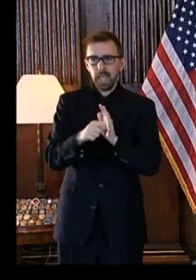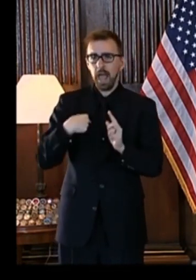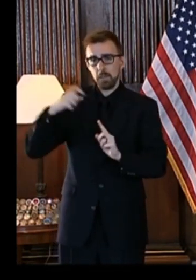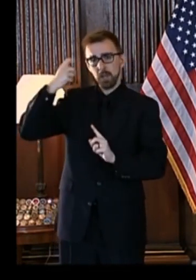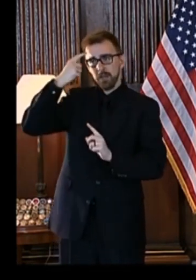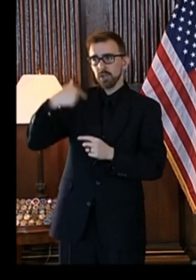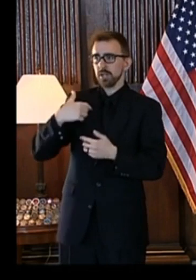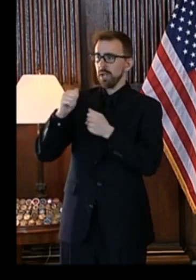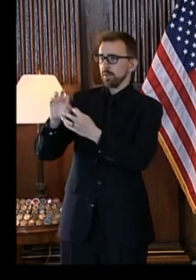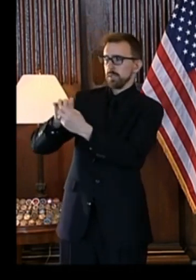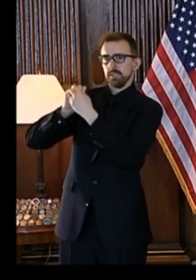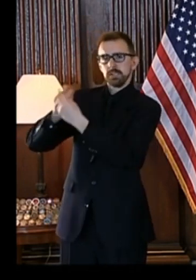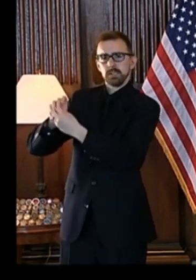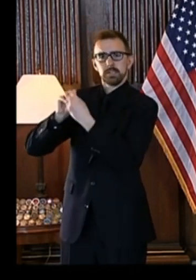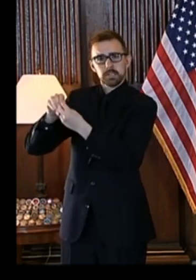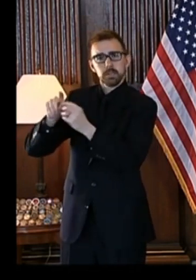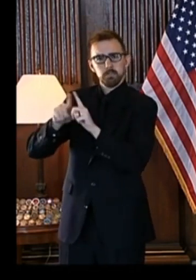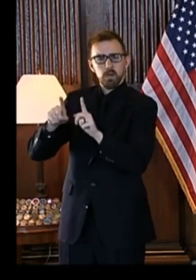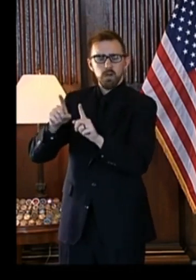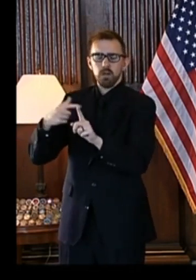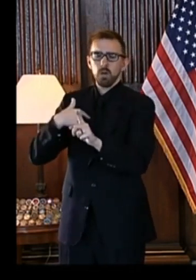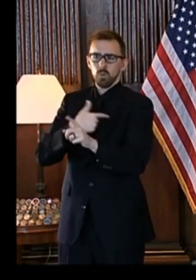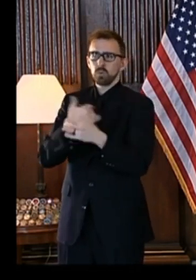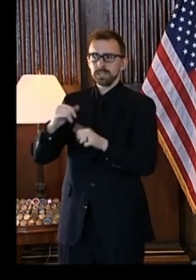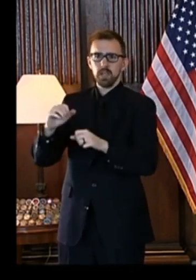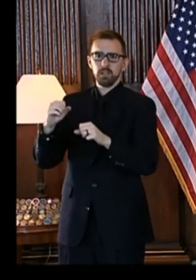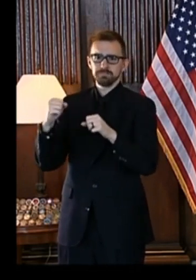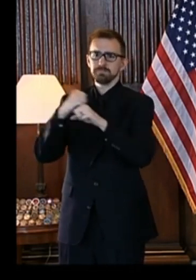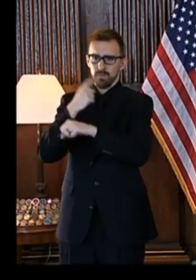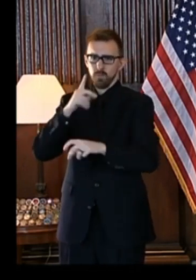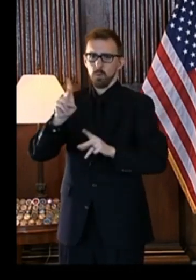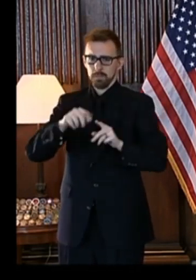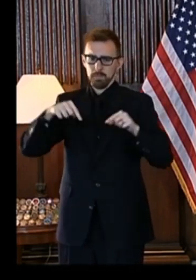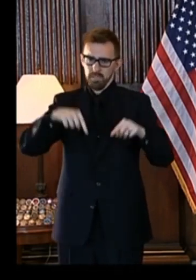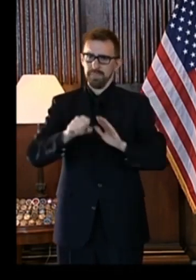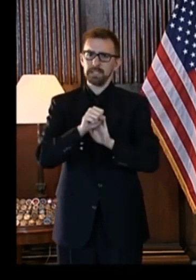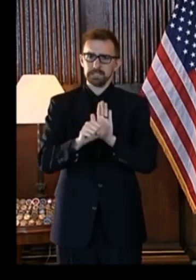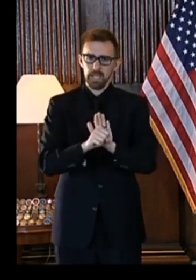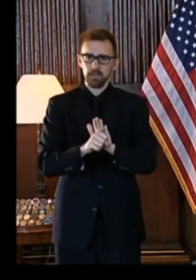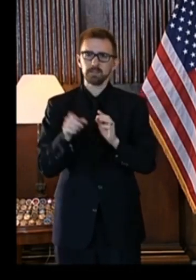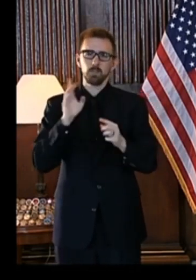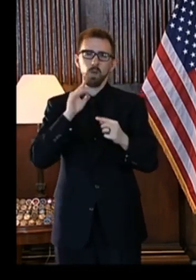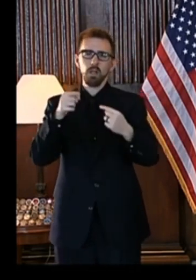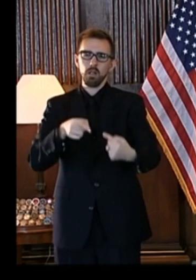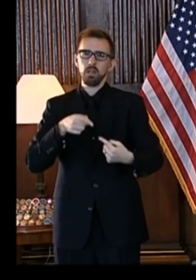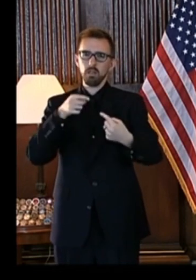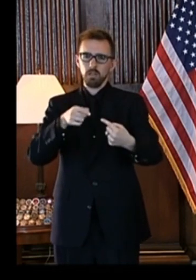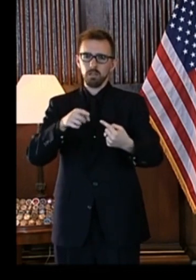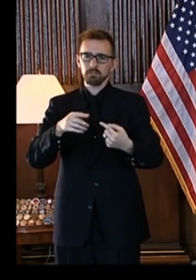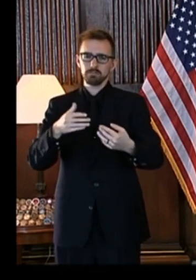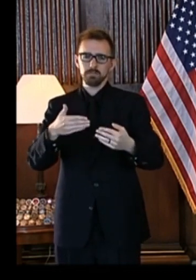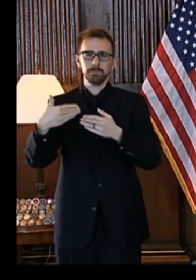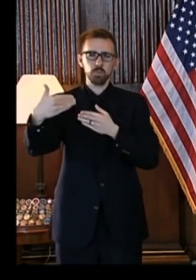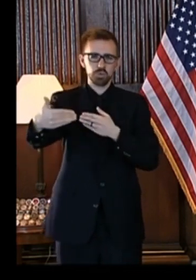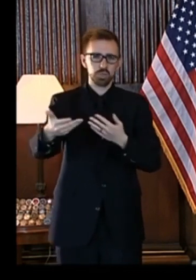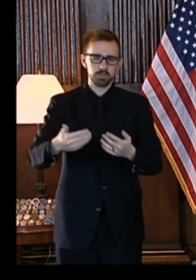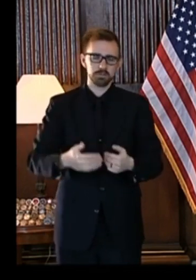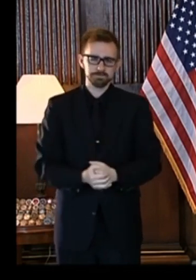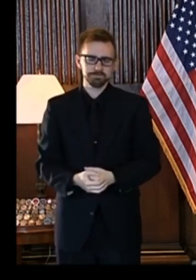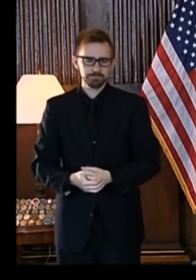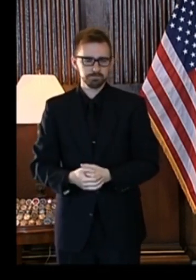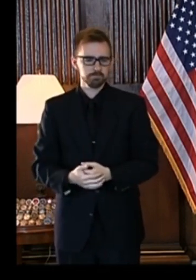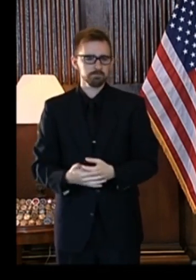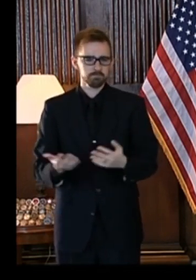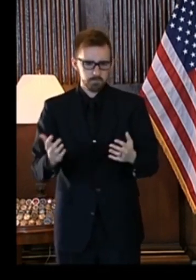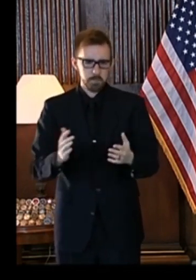fighting that battle every day. But we're going to continue to fight for the people of this state. But it is going to be an ongoing battle in the days to come. So let